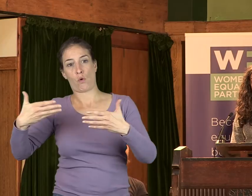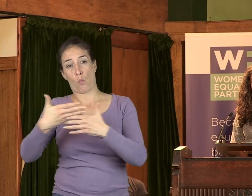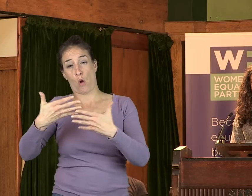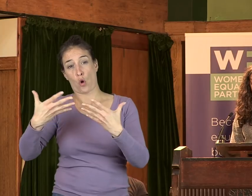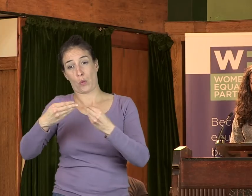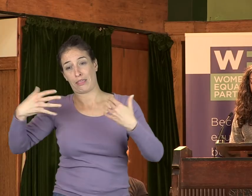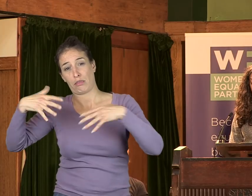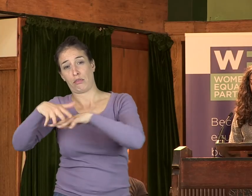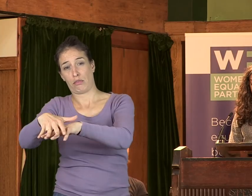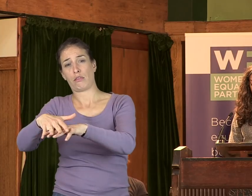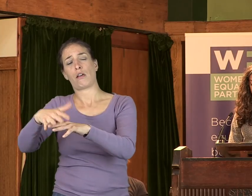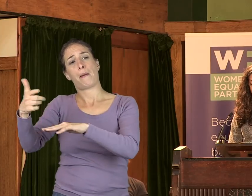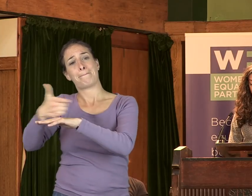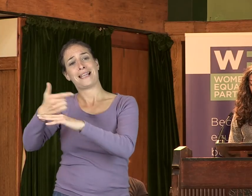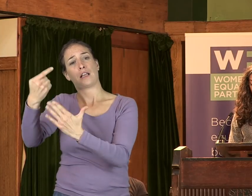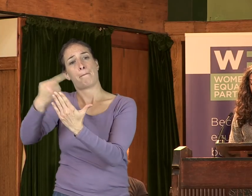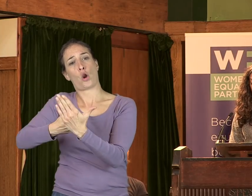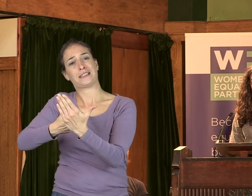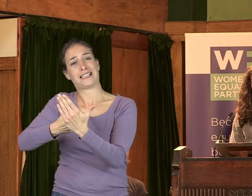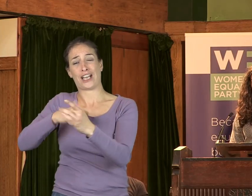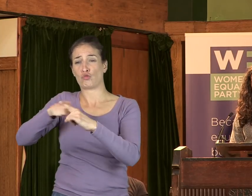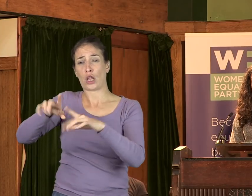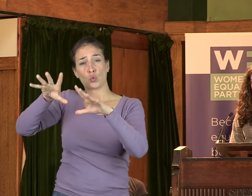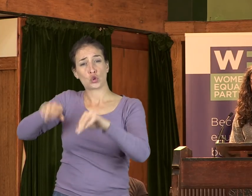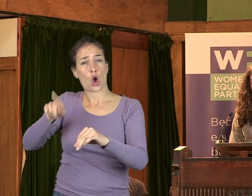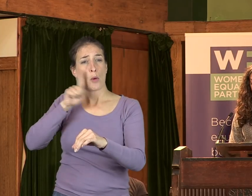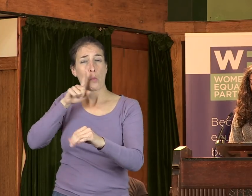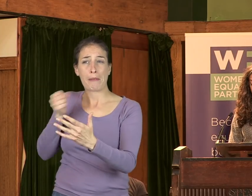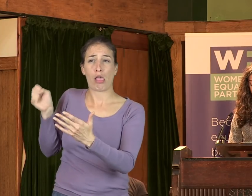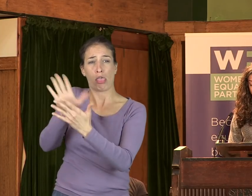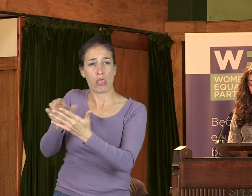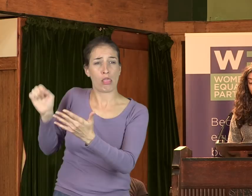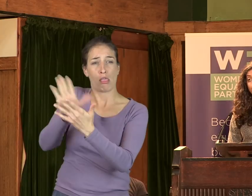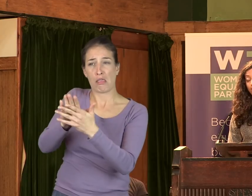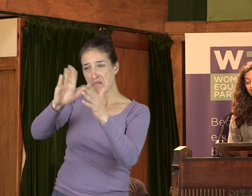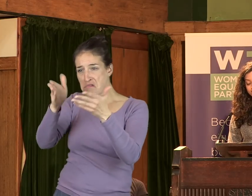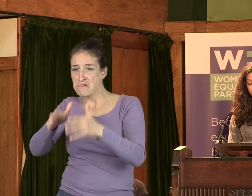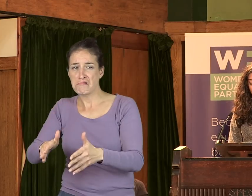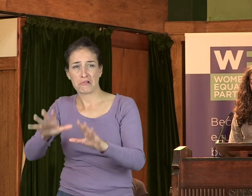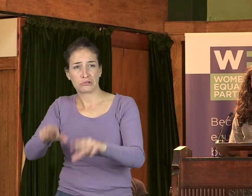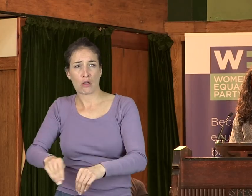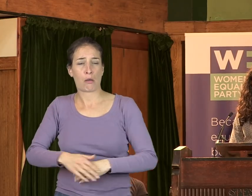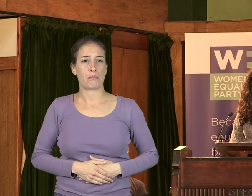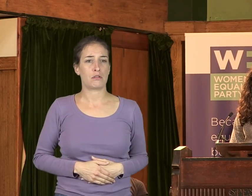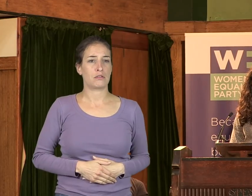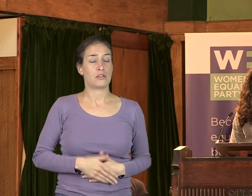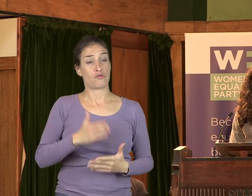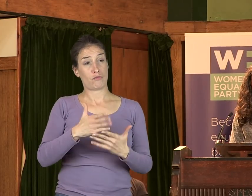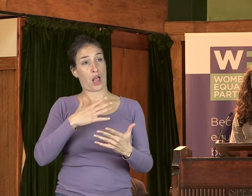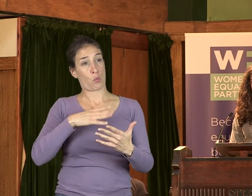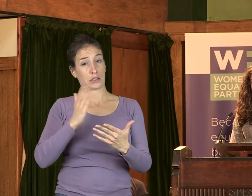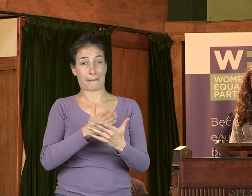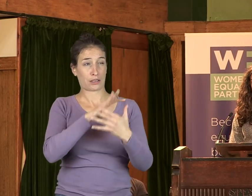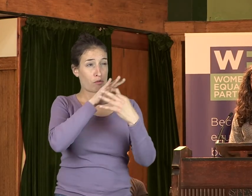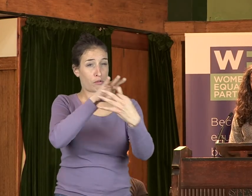I look forward to the Women's Equality Party working alongside the main political parties. In fact, in my ideal world,